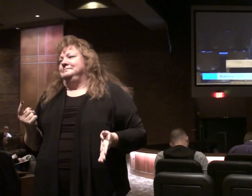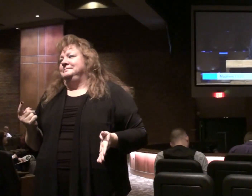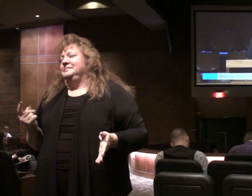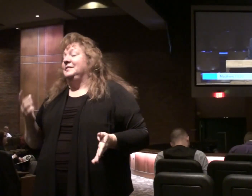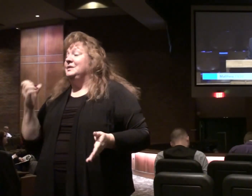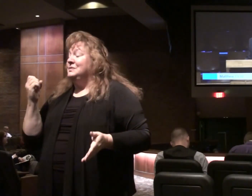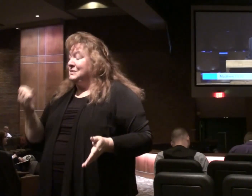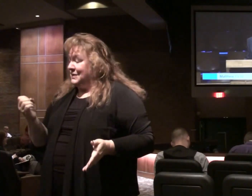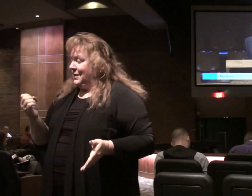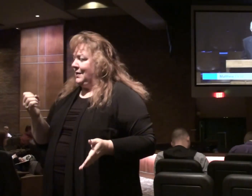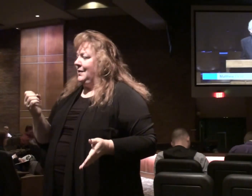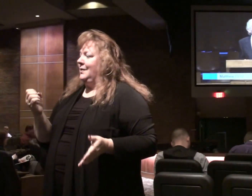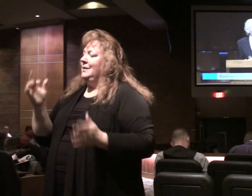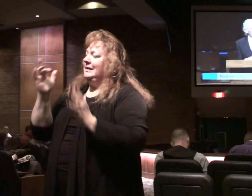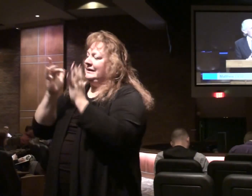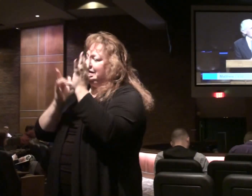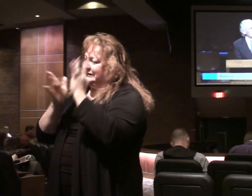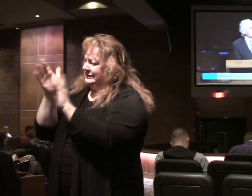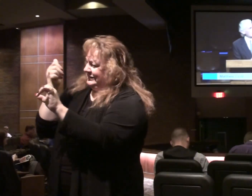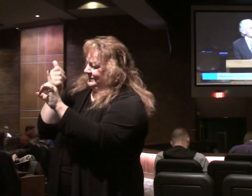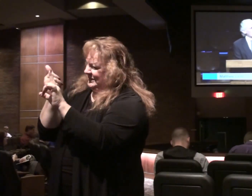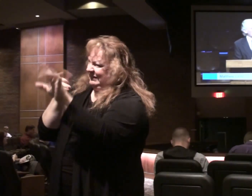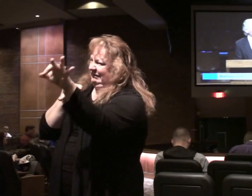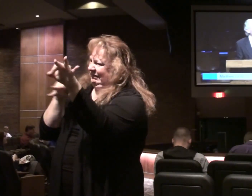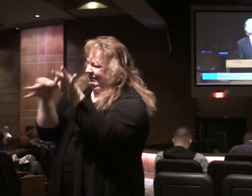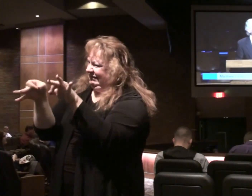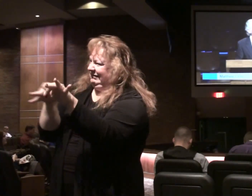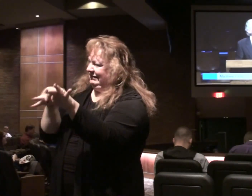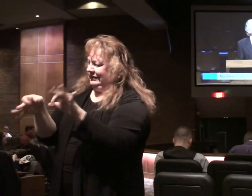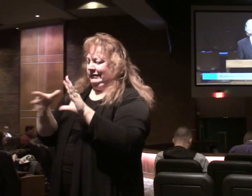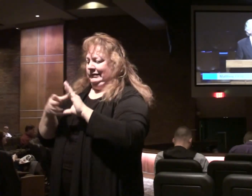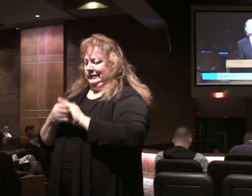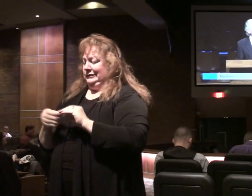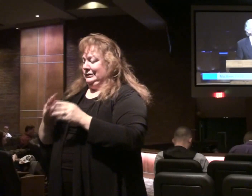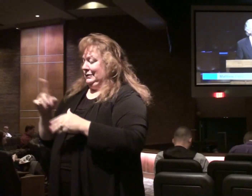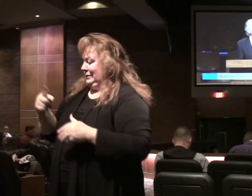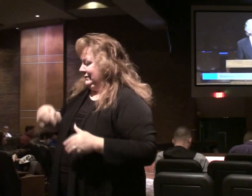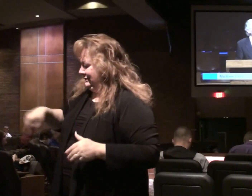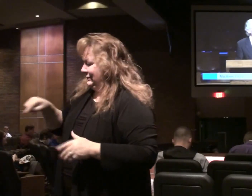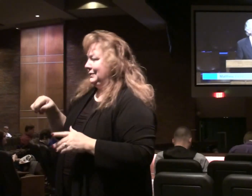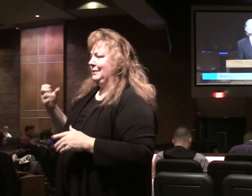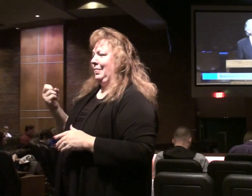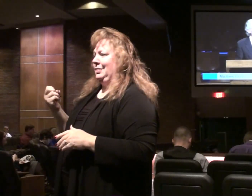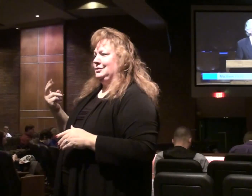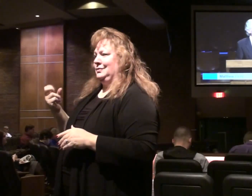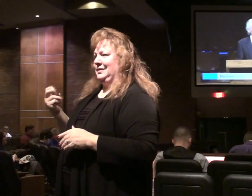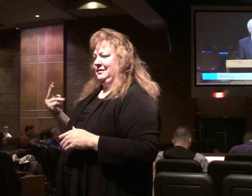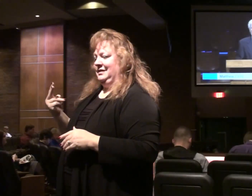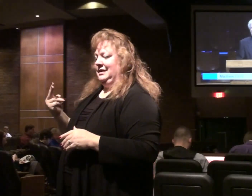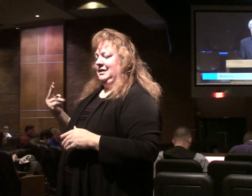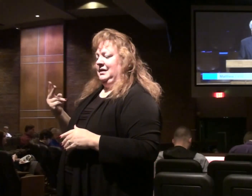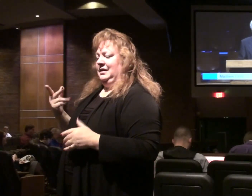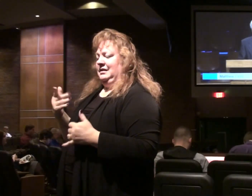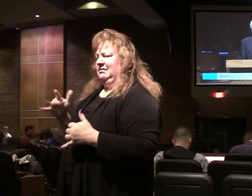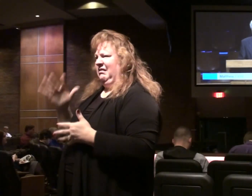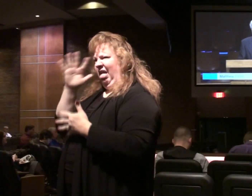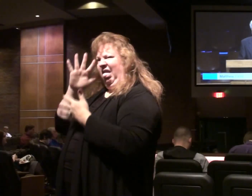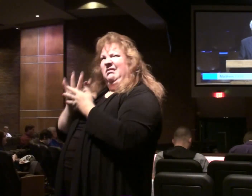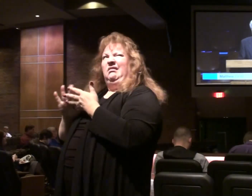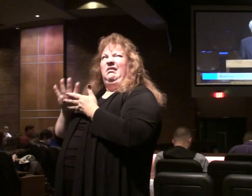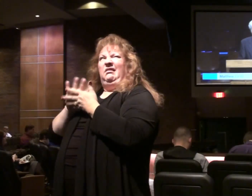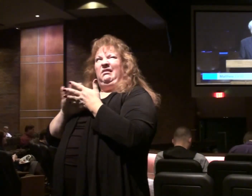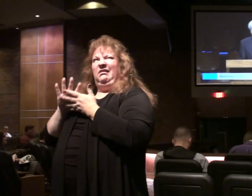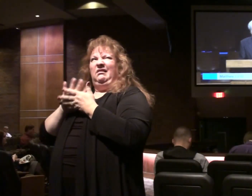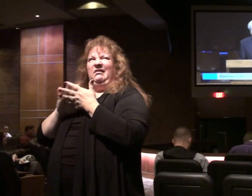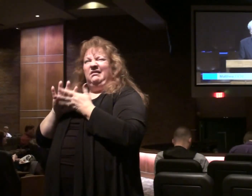And so he will explain some of the parables to the disciples, because it's still confusing to them, because